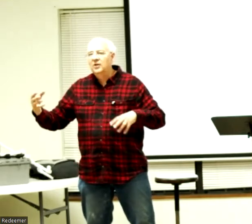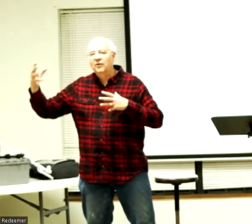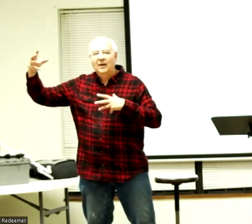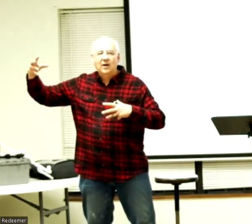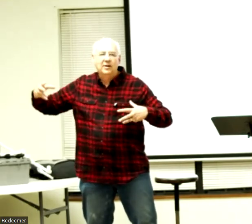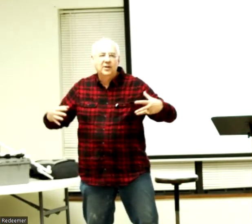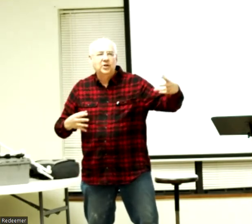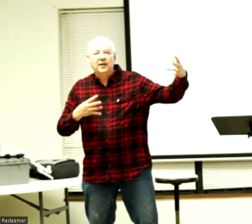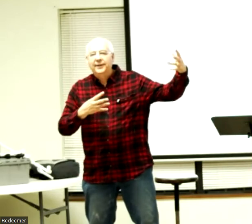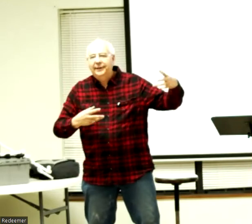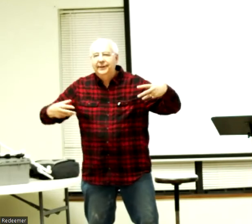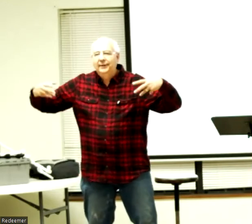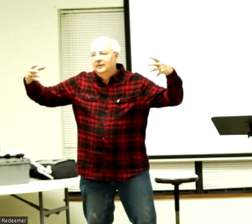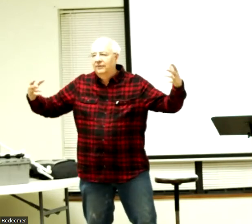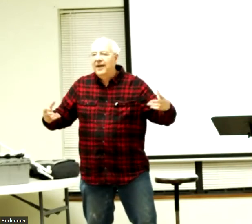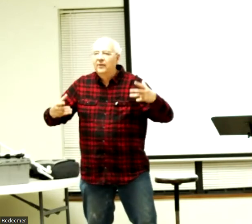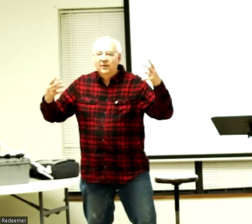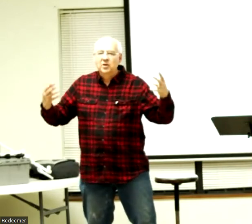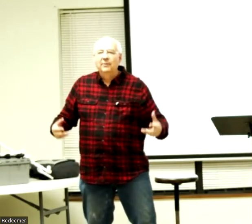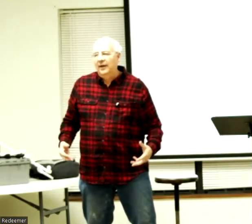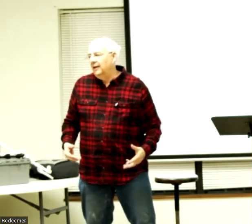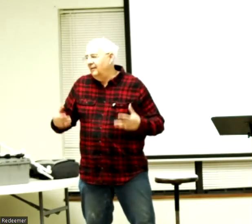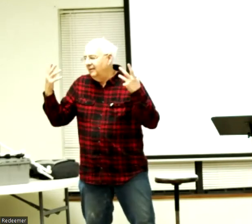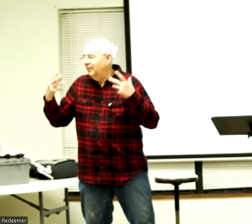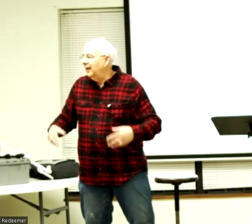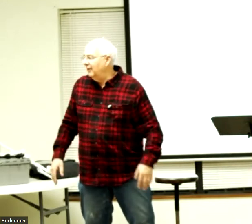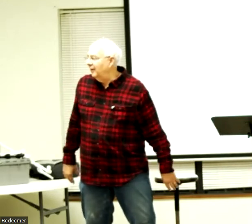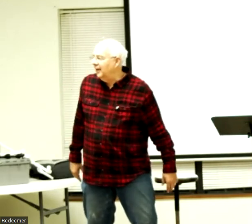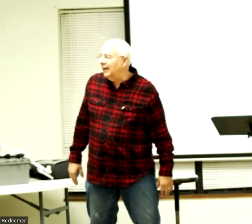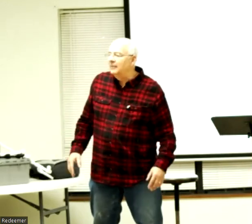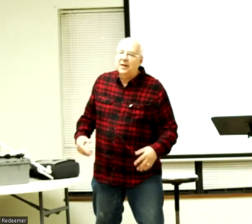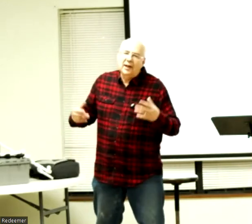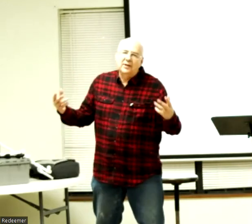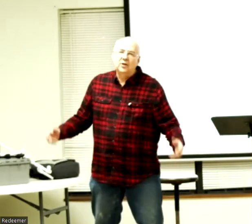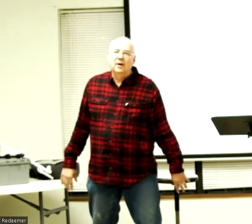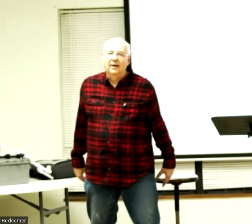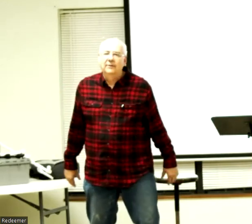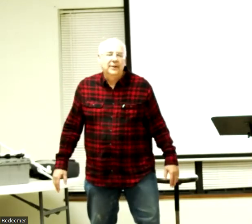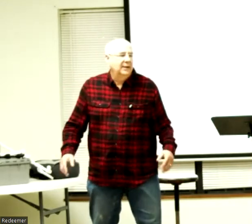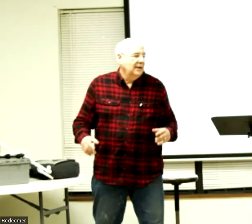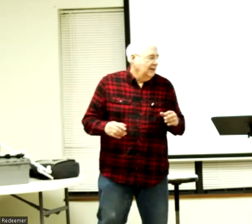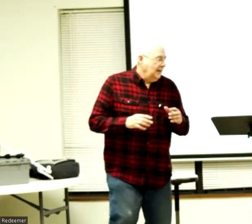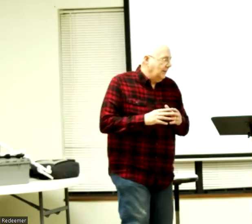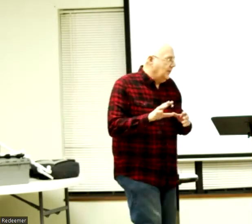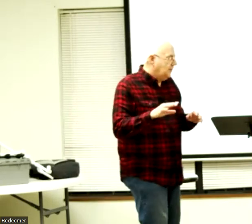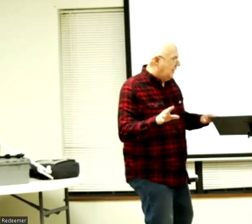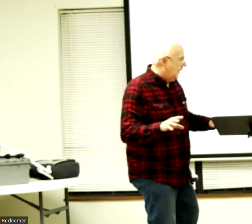for like artistic flavor or something, whatever. Okay. Plus I like to show off, but we don't talk about that